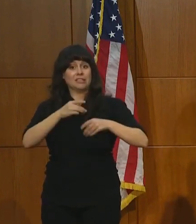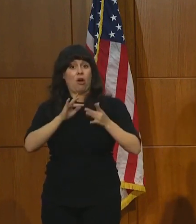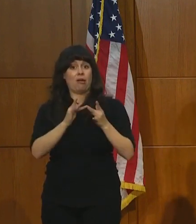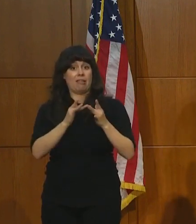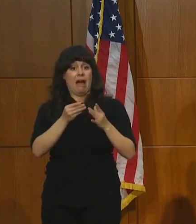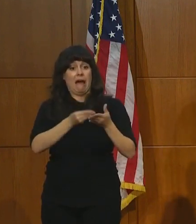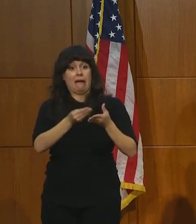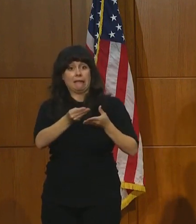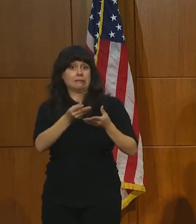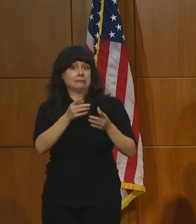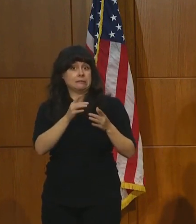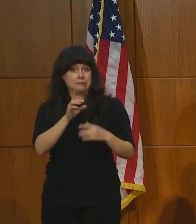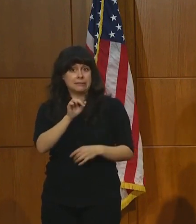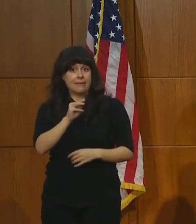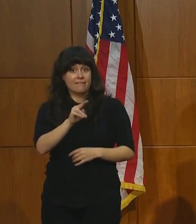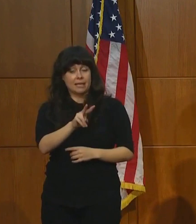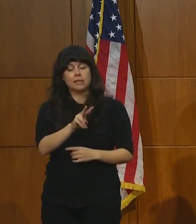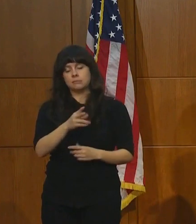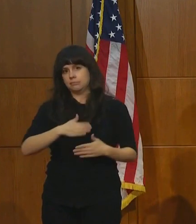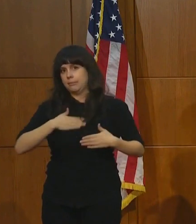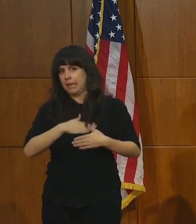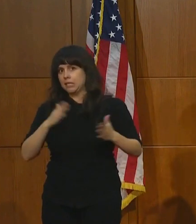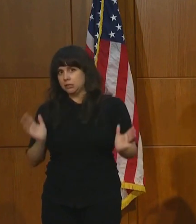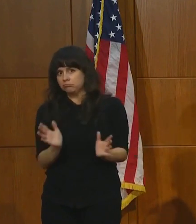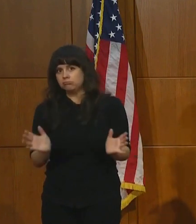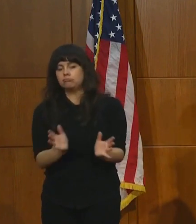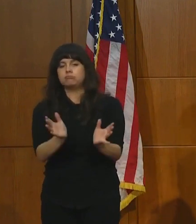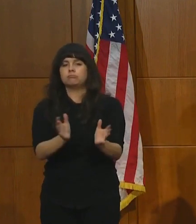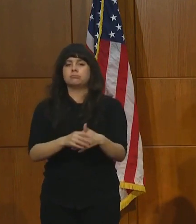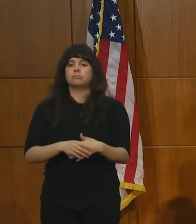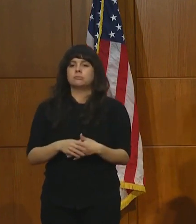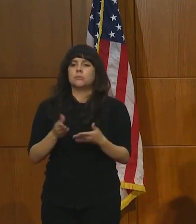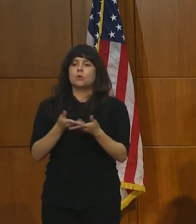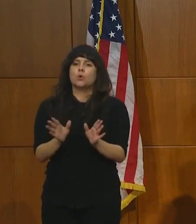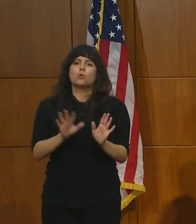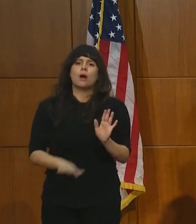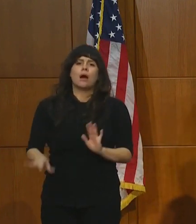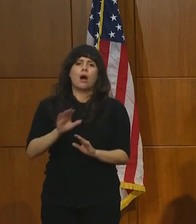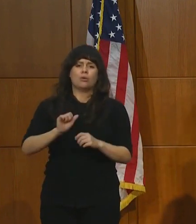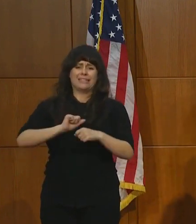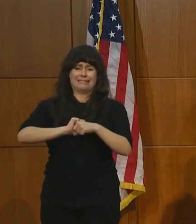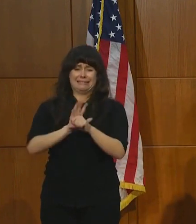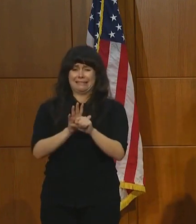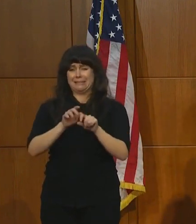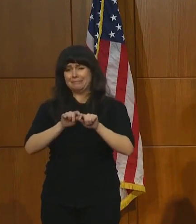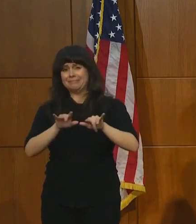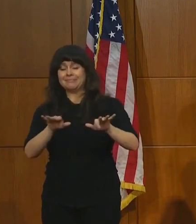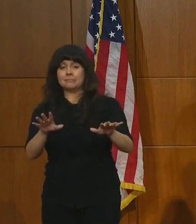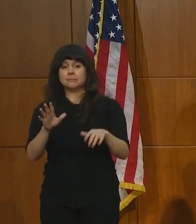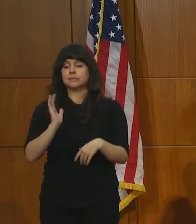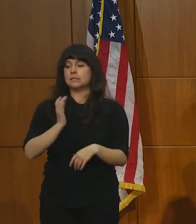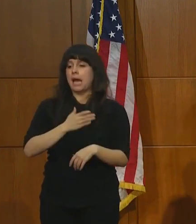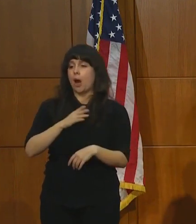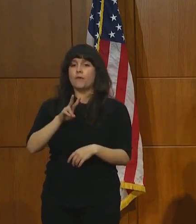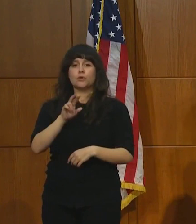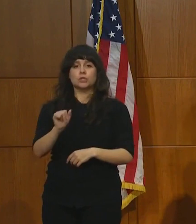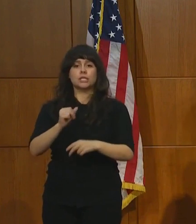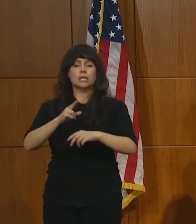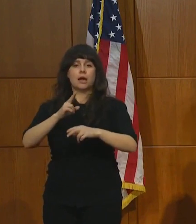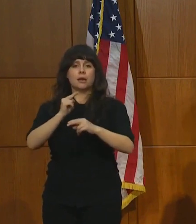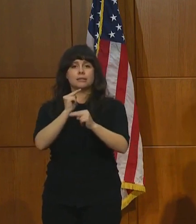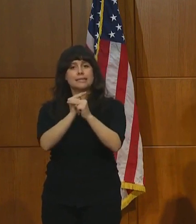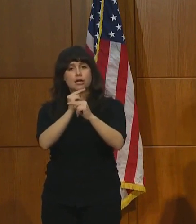so. Throughout this pandemic, our Virginia National Guard has been a critical partner, helping